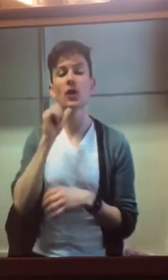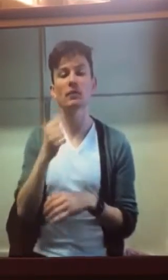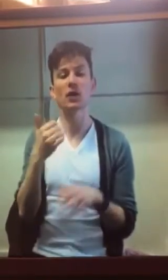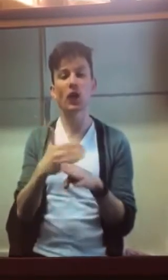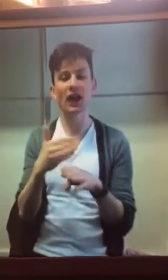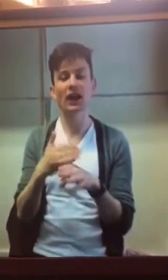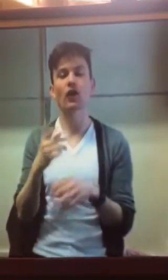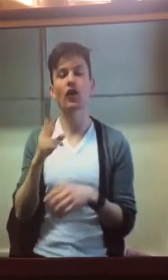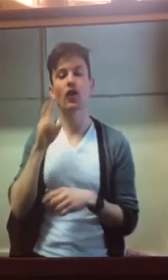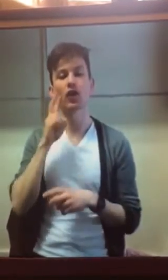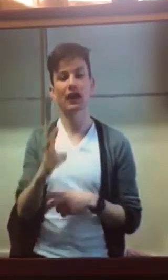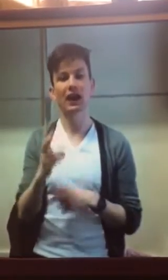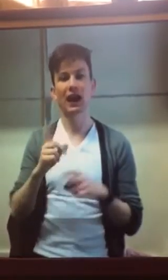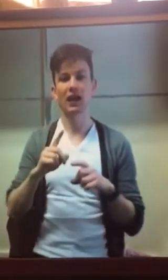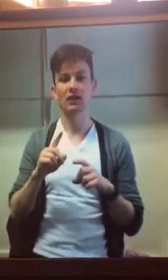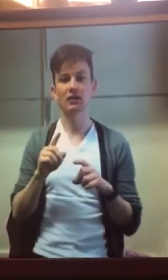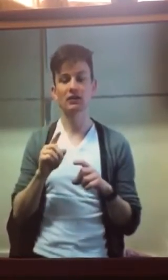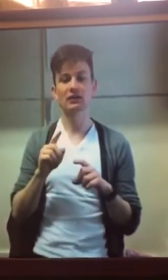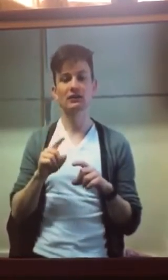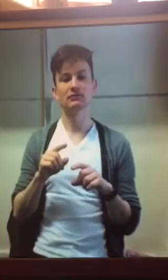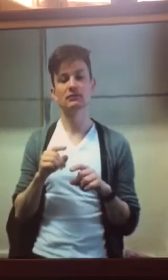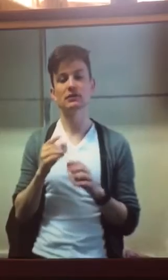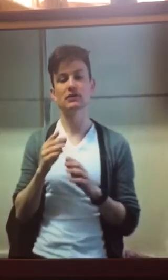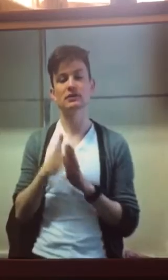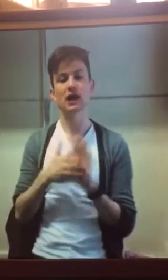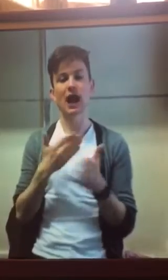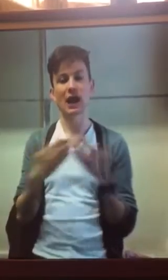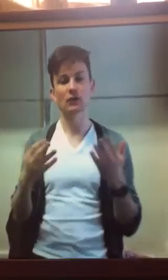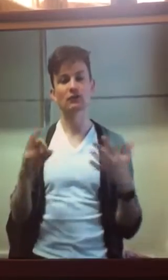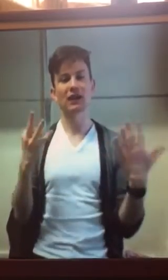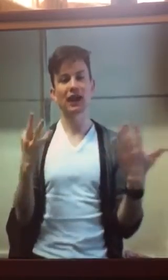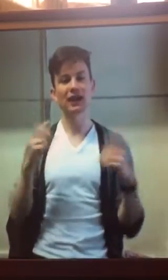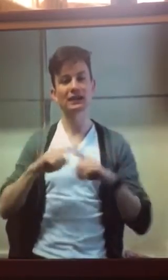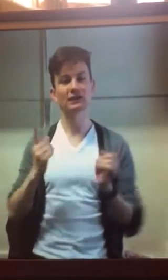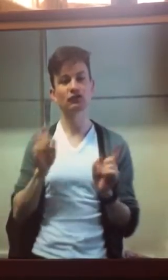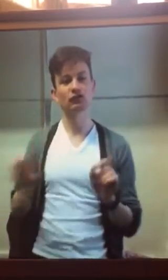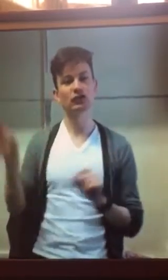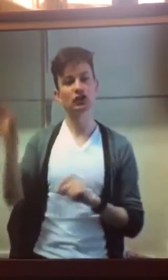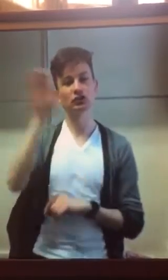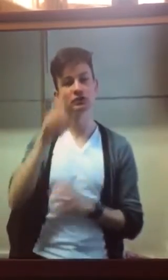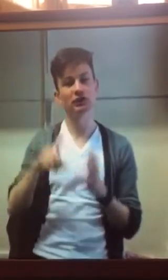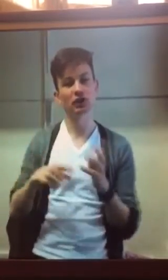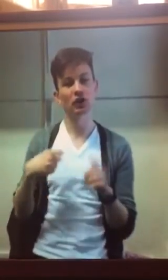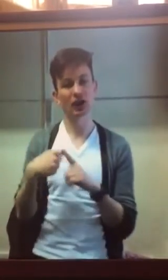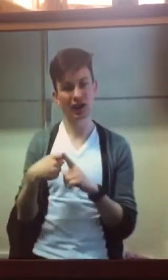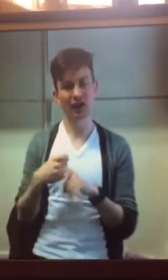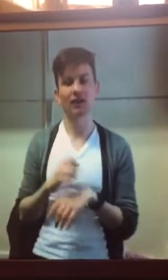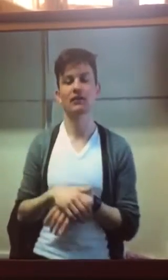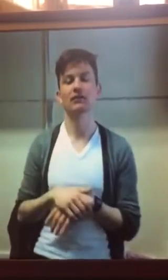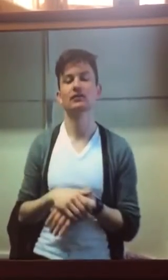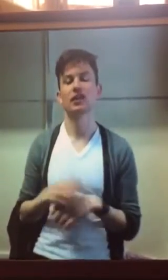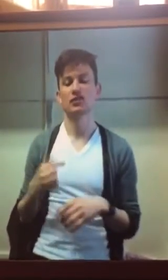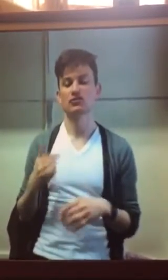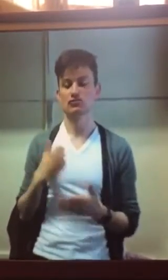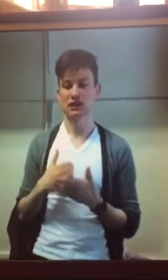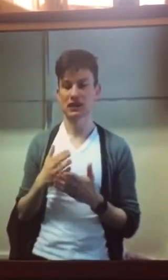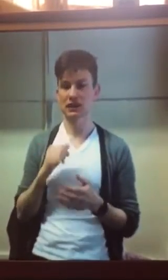So that'll be a 2-year contract, and whilst I'll be working within the Corpus project, I'll be looking at sign language users from 8